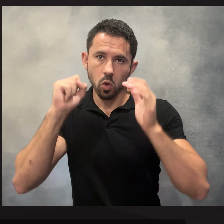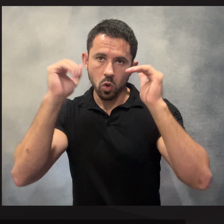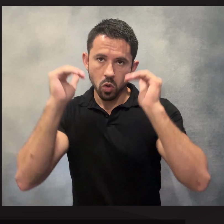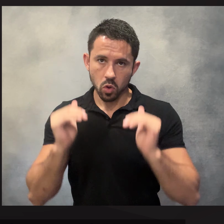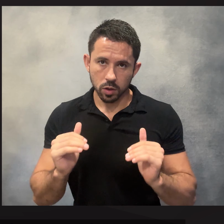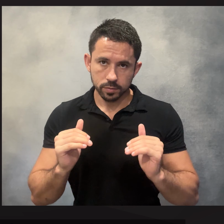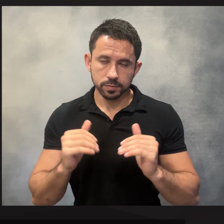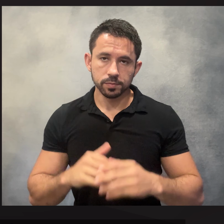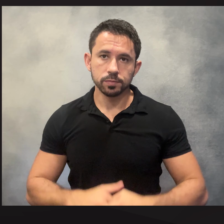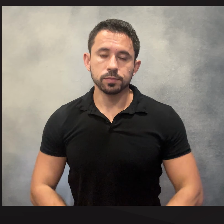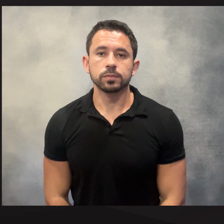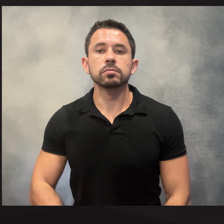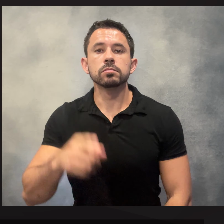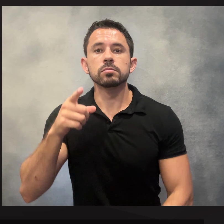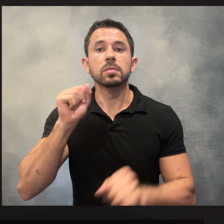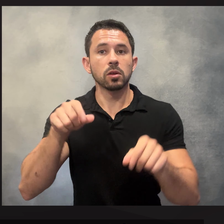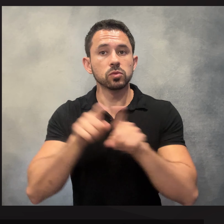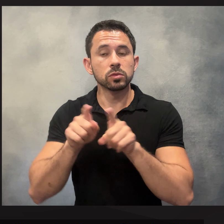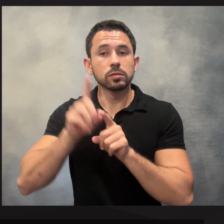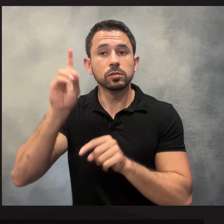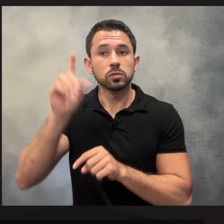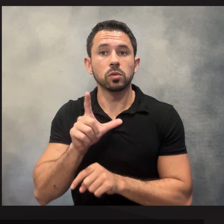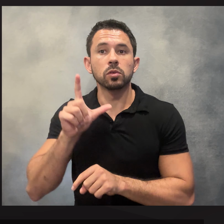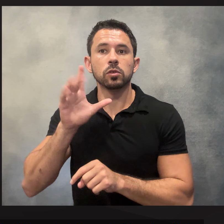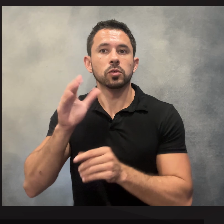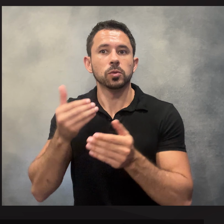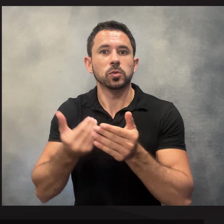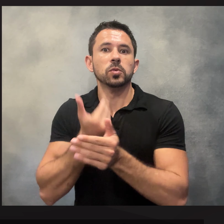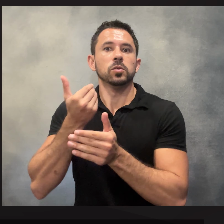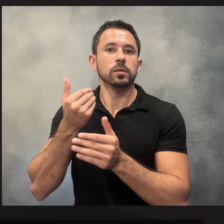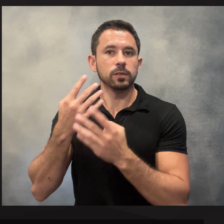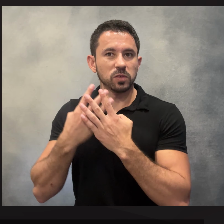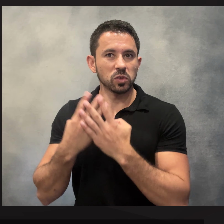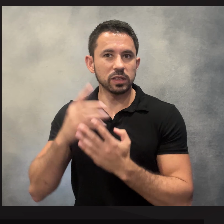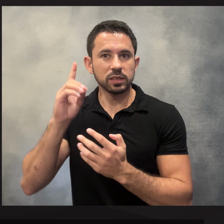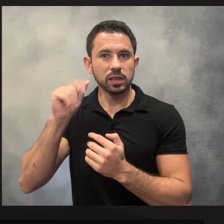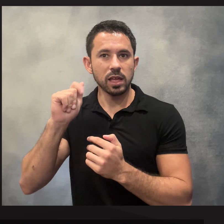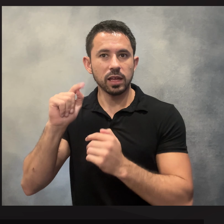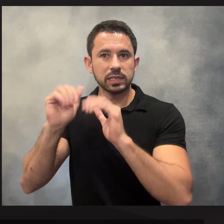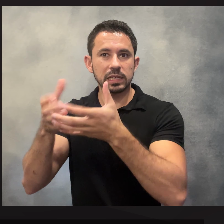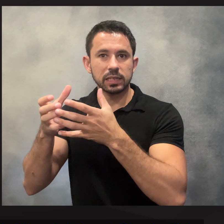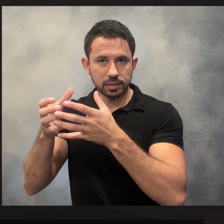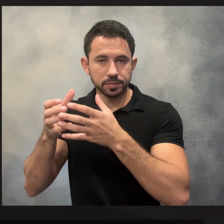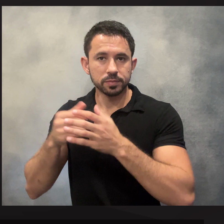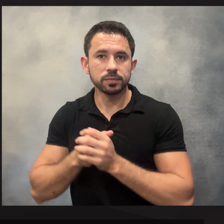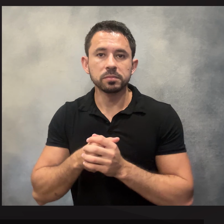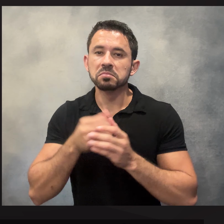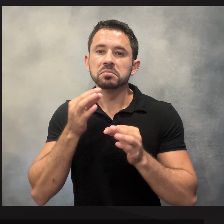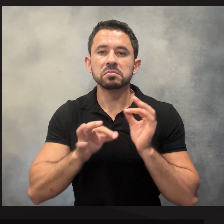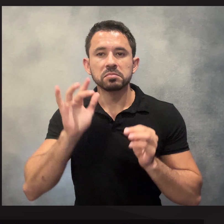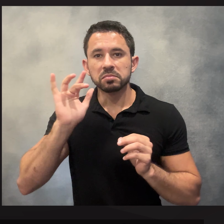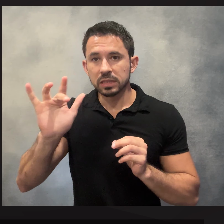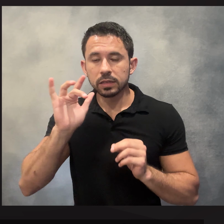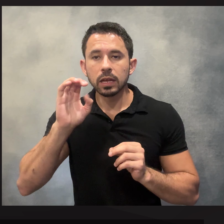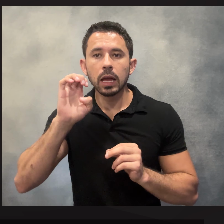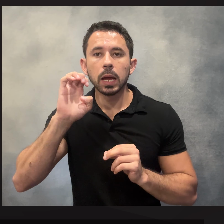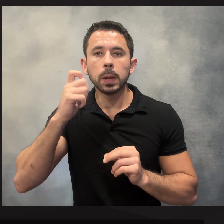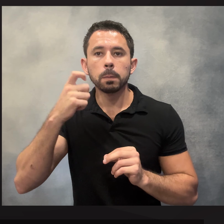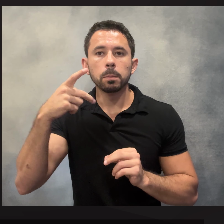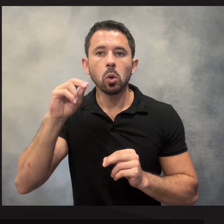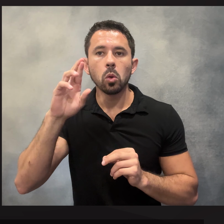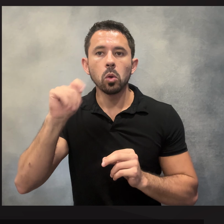rows. You can also download your newly filtered dataset. Simply click on the Export button at the